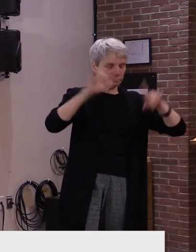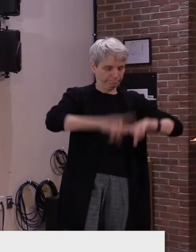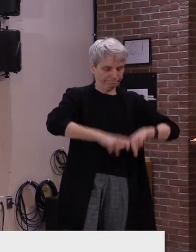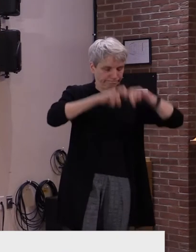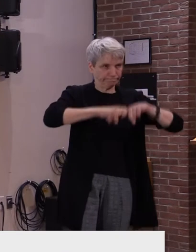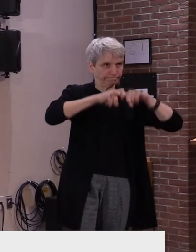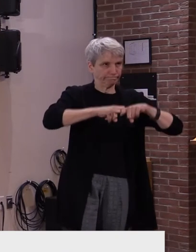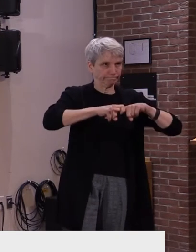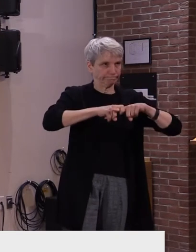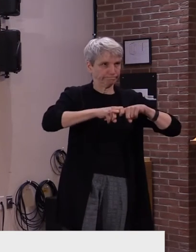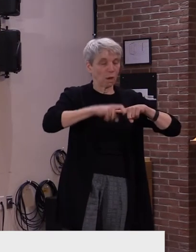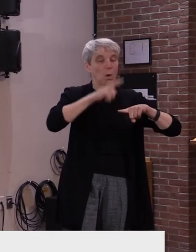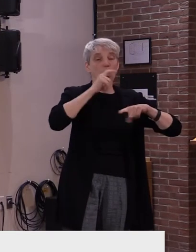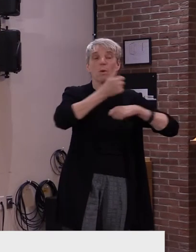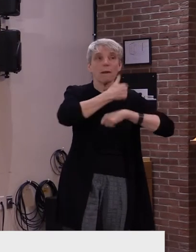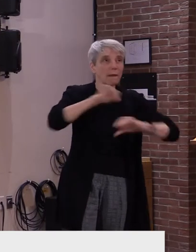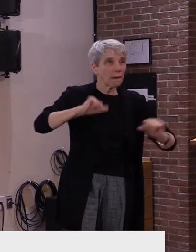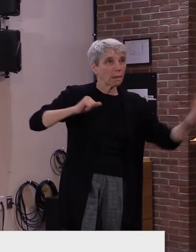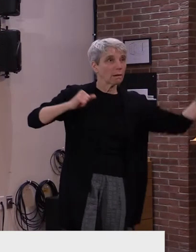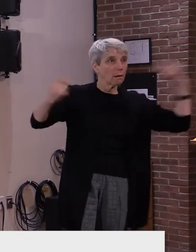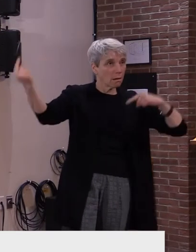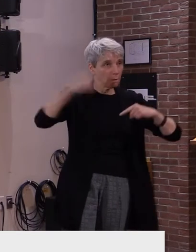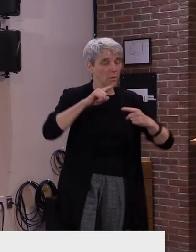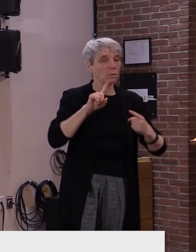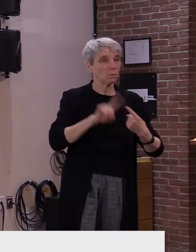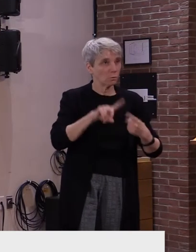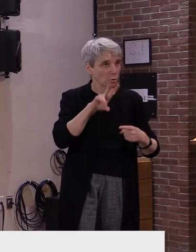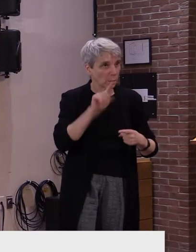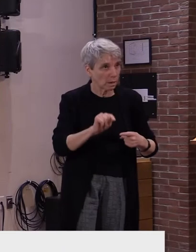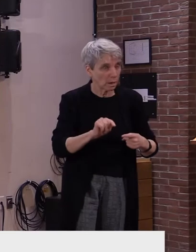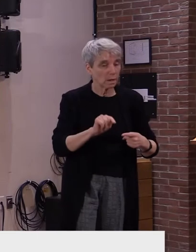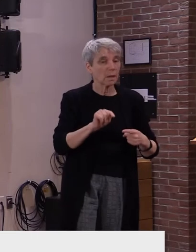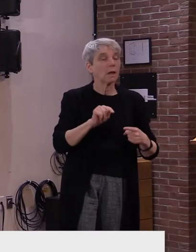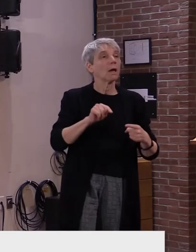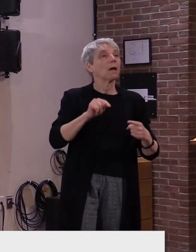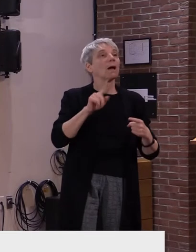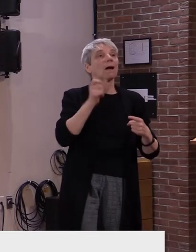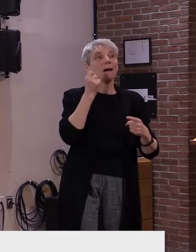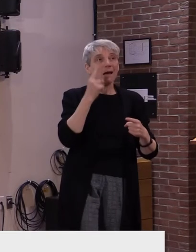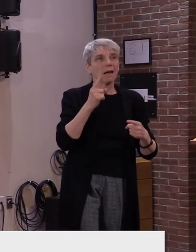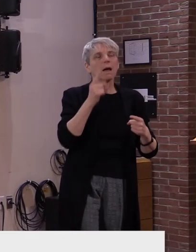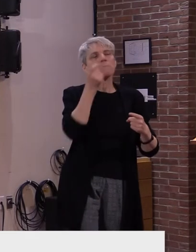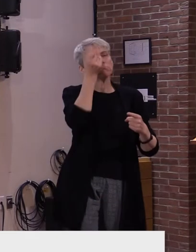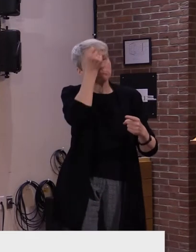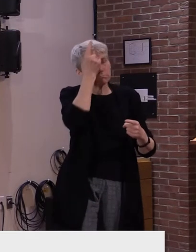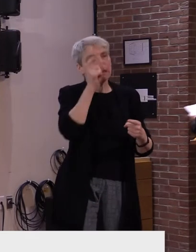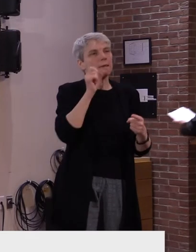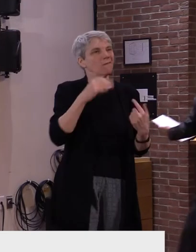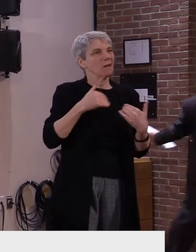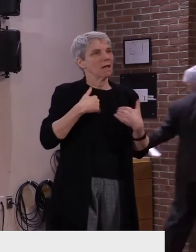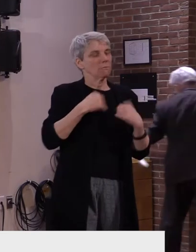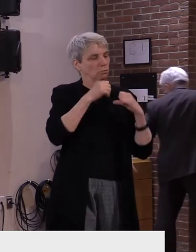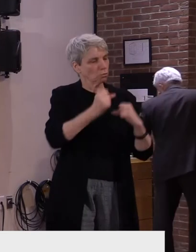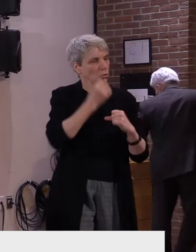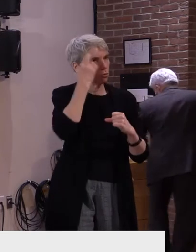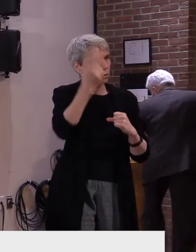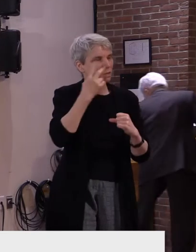quarantine or seven days and a negative test for any non-essential travel into vermont